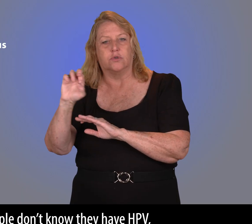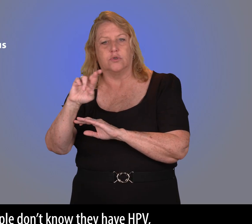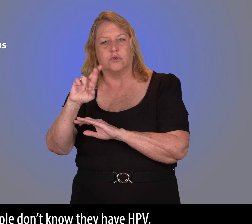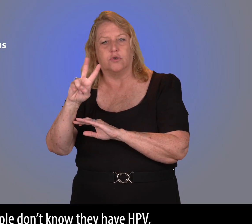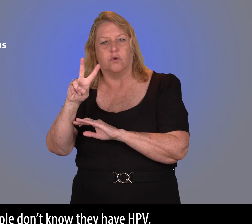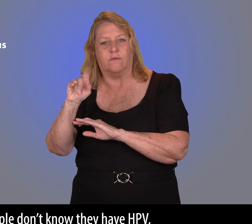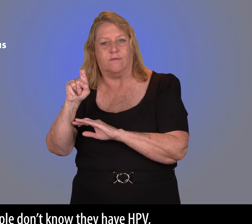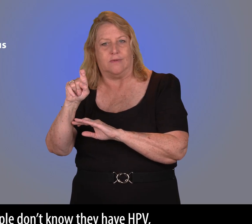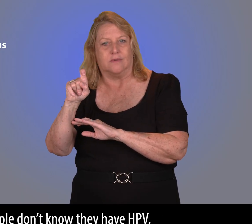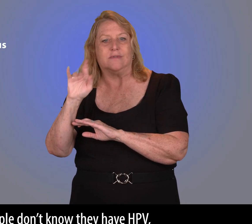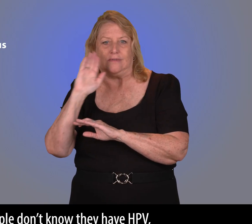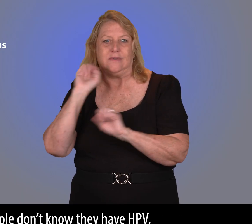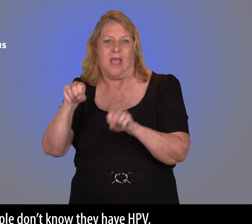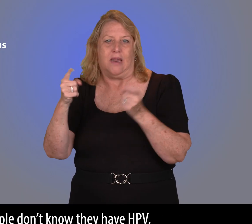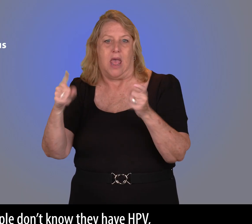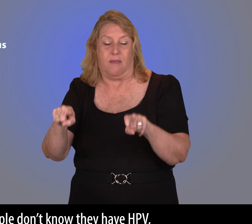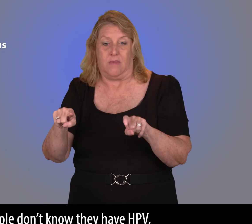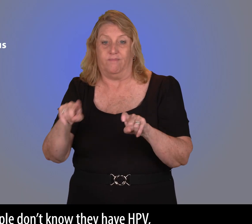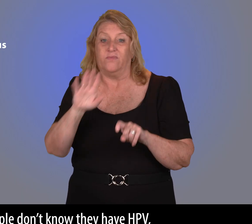Many people don't know they have HPV